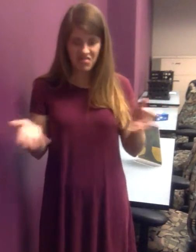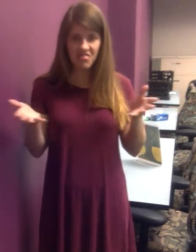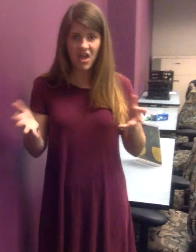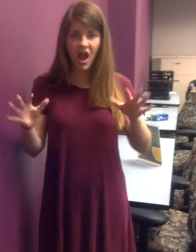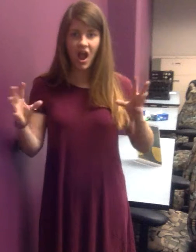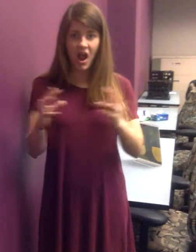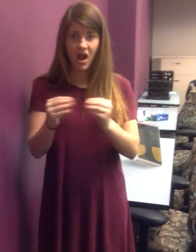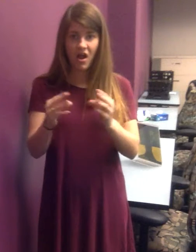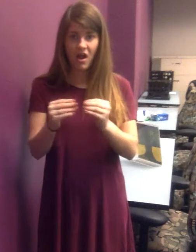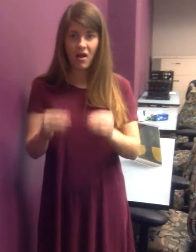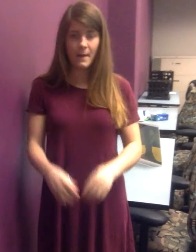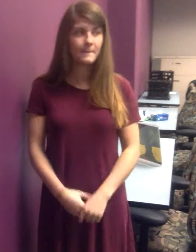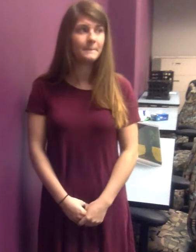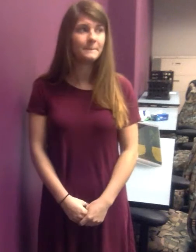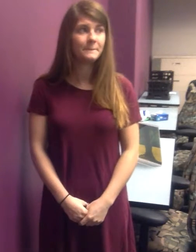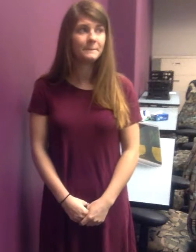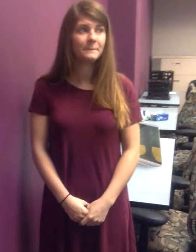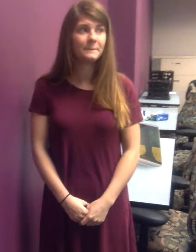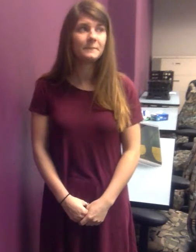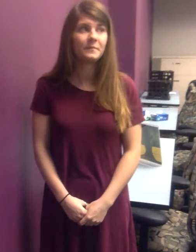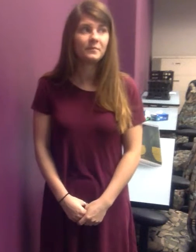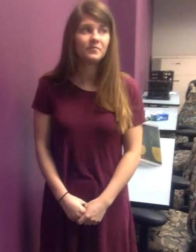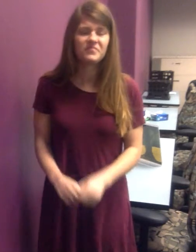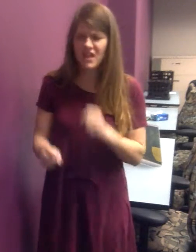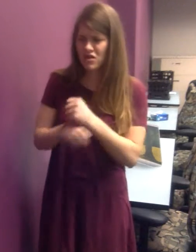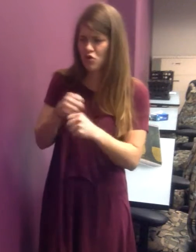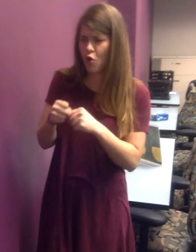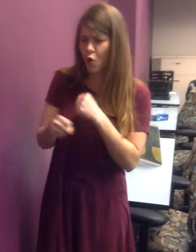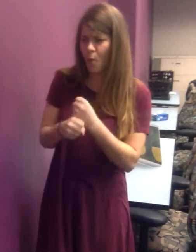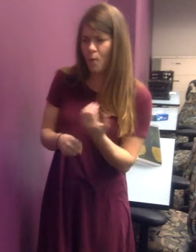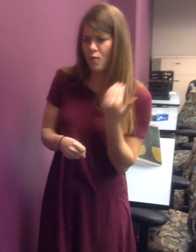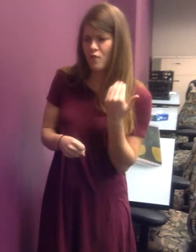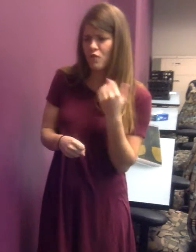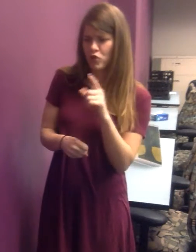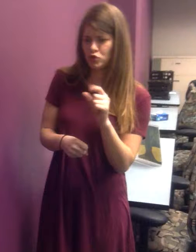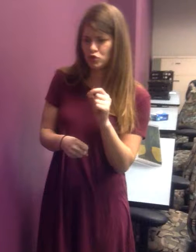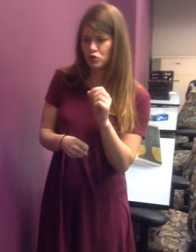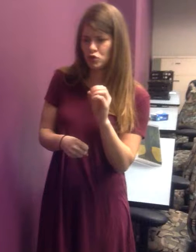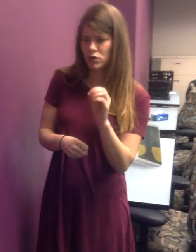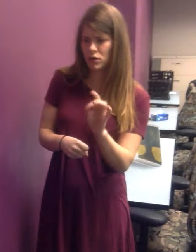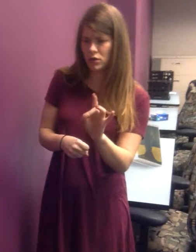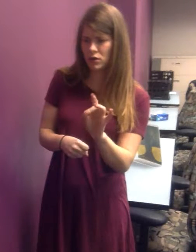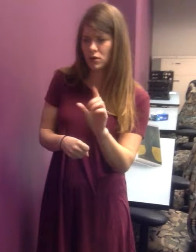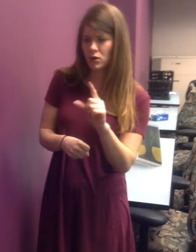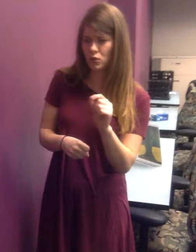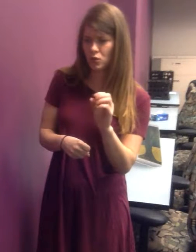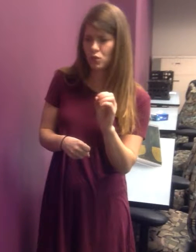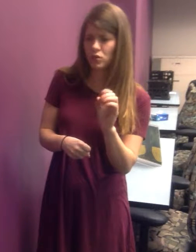to 2007, the 2008 elections, we actually heard from many folks that we should tone it down on global warming. We should not talk